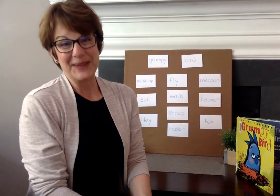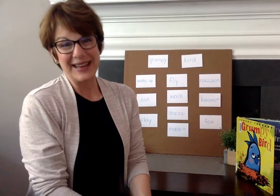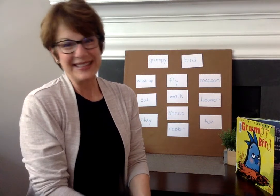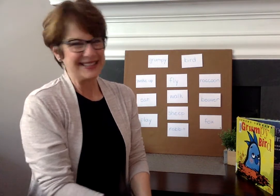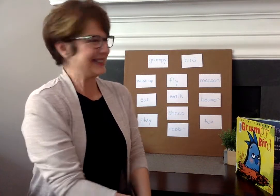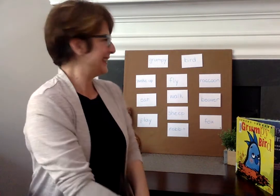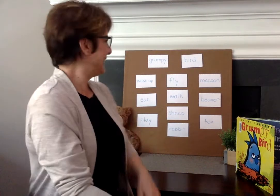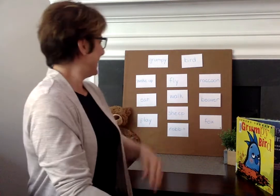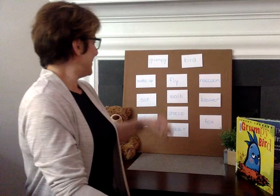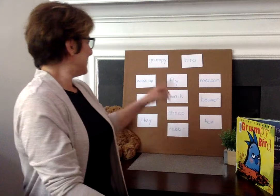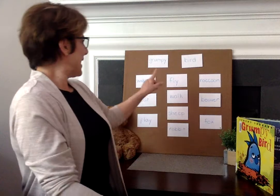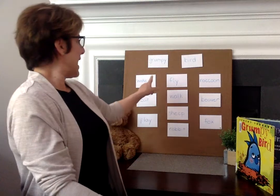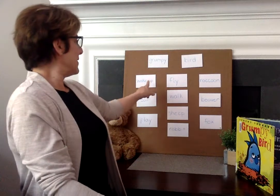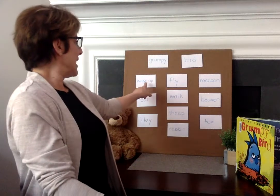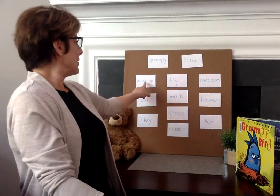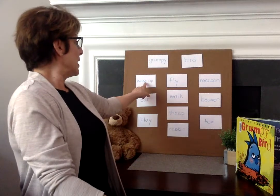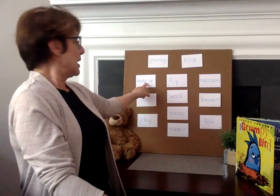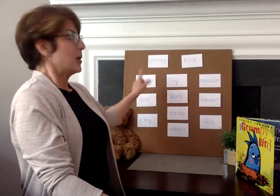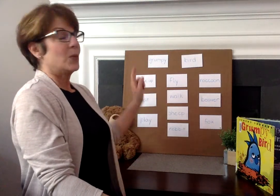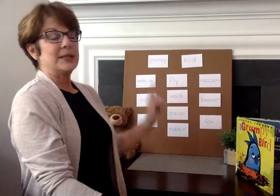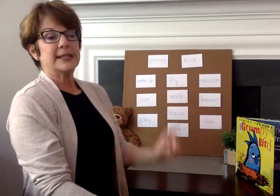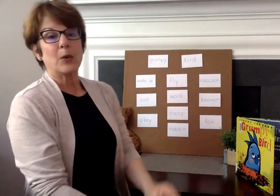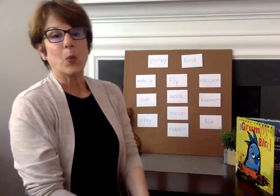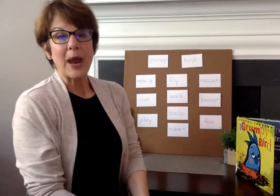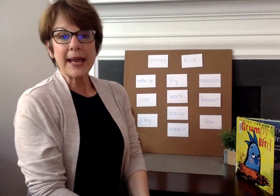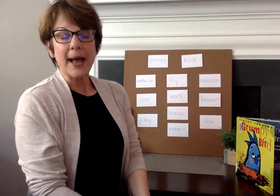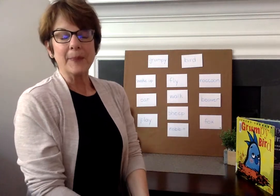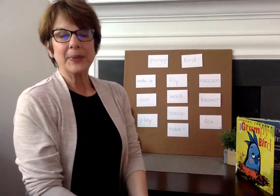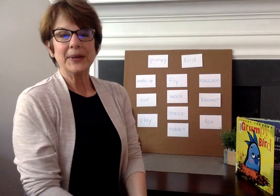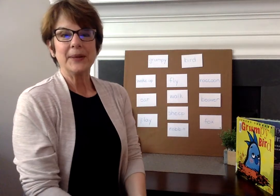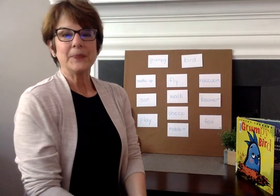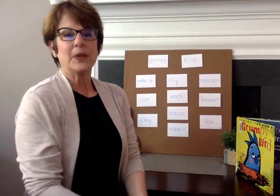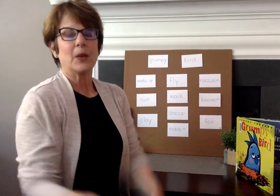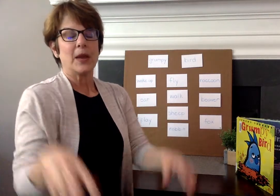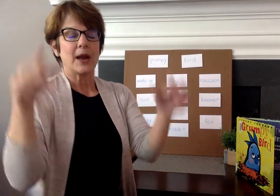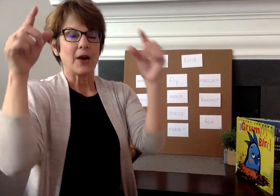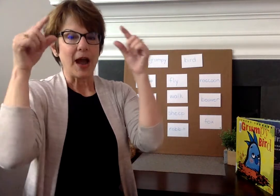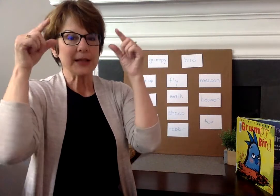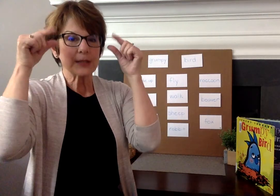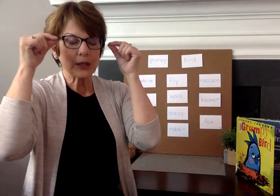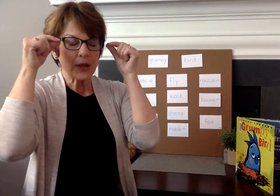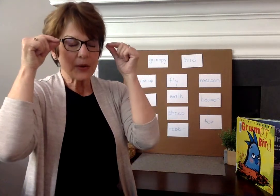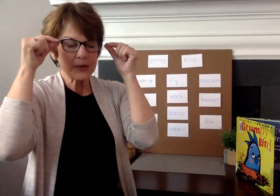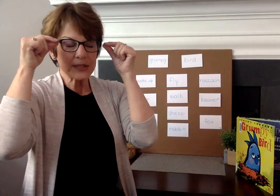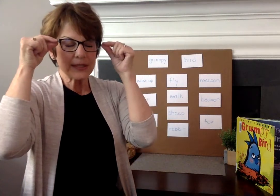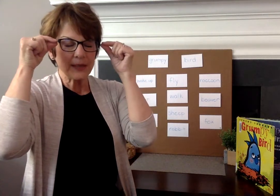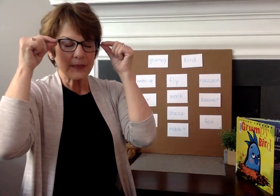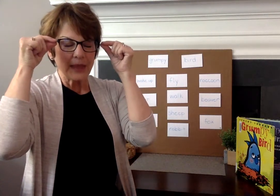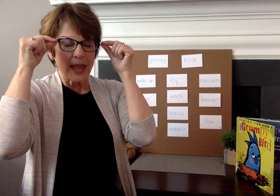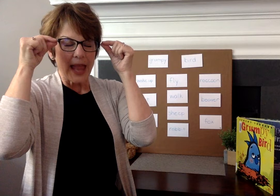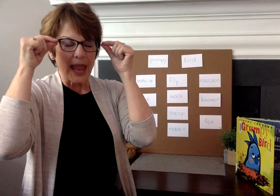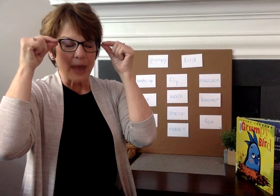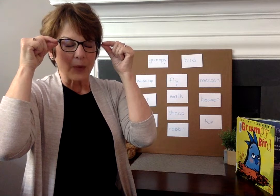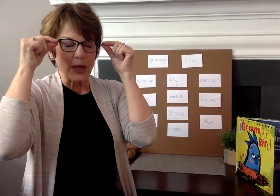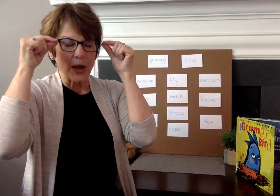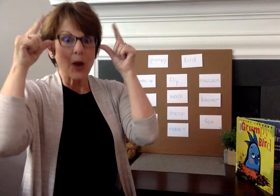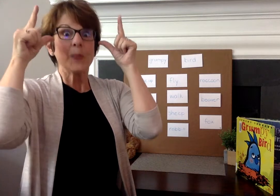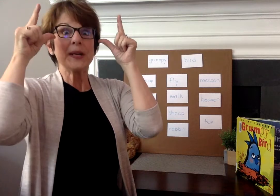right? And then we said, wake up. We had our eyes closed and we opened